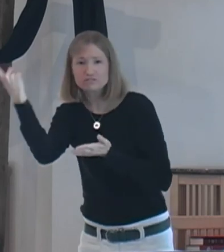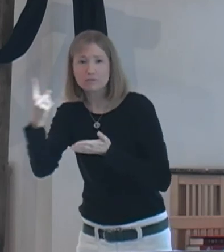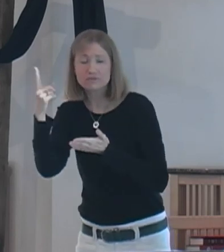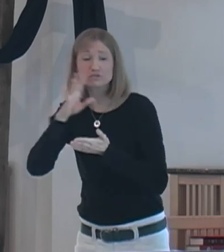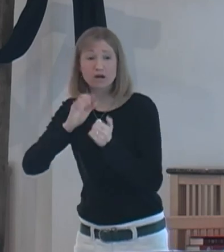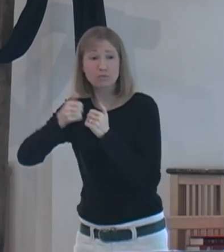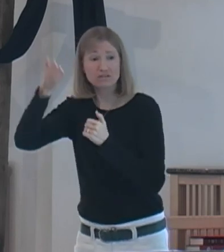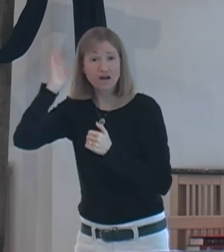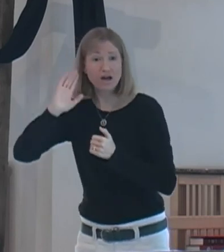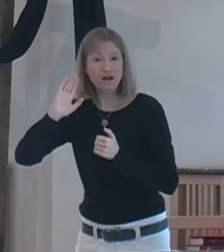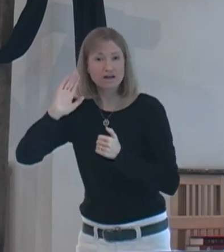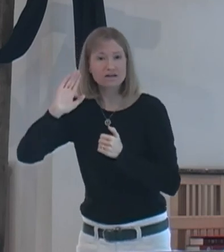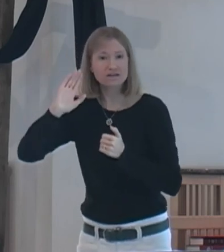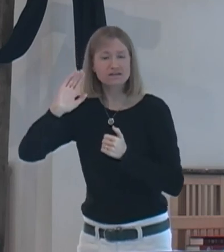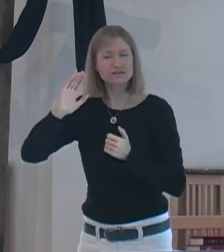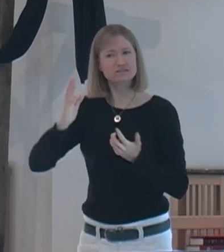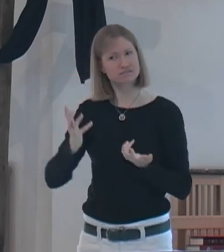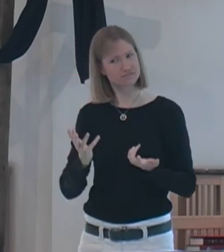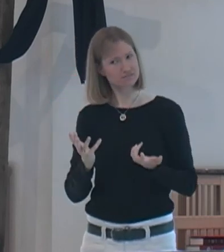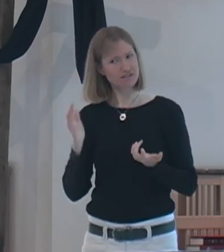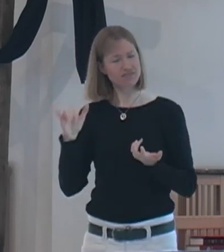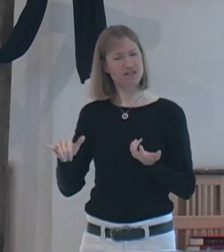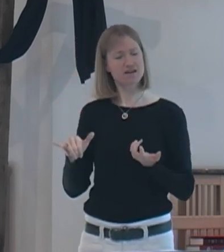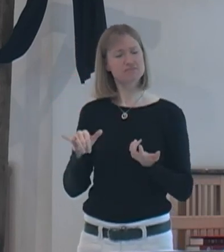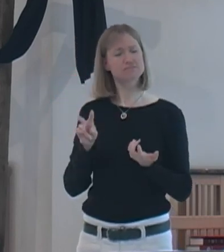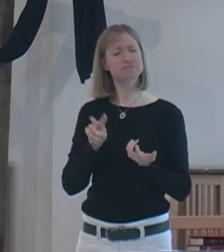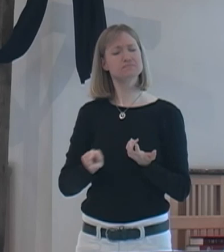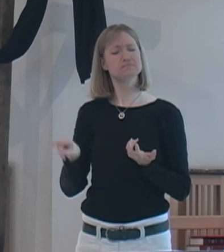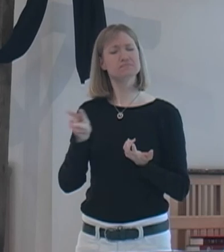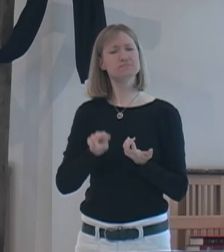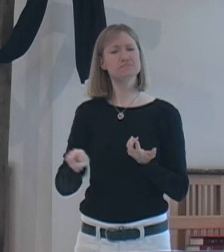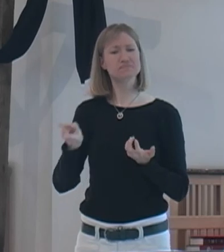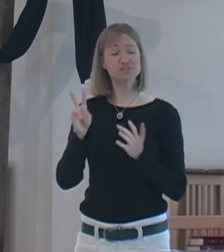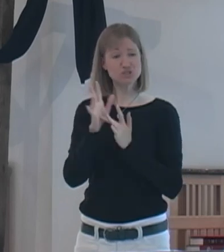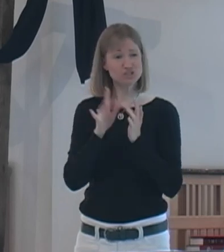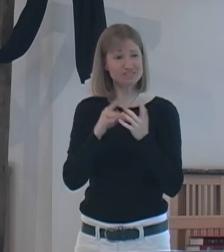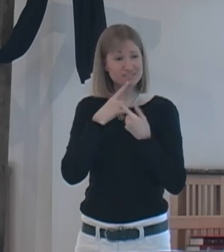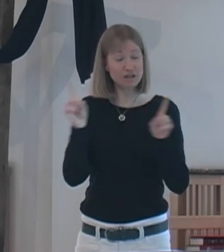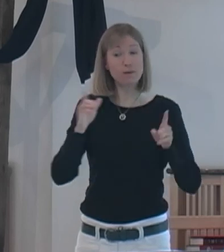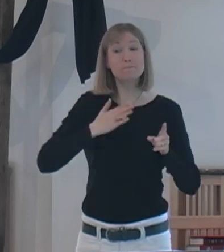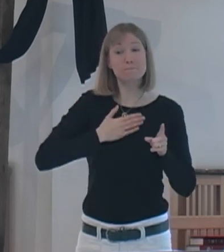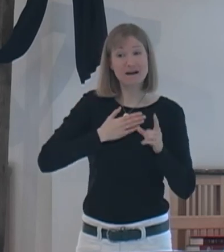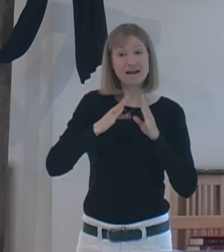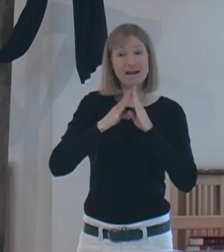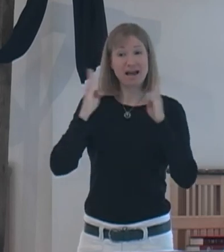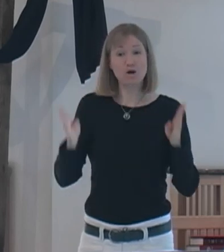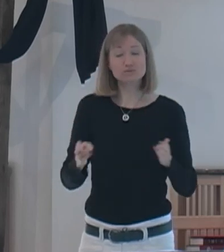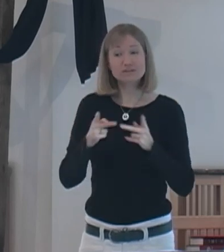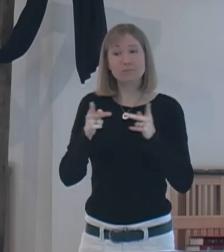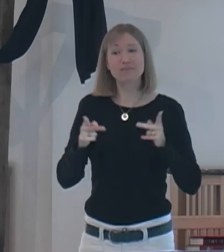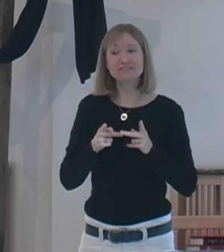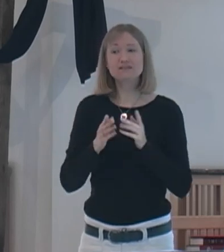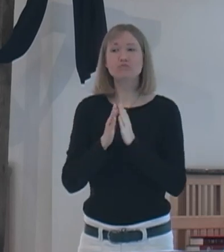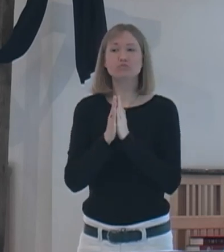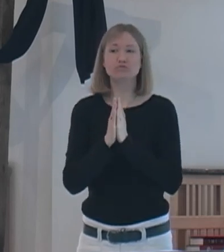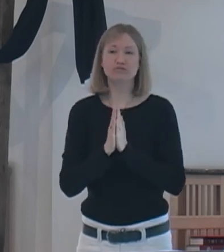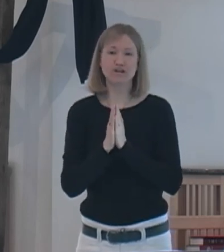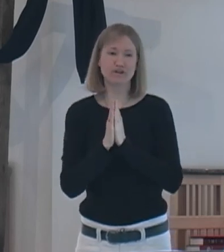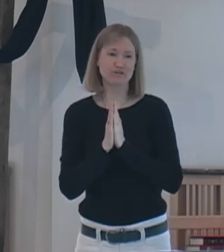Jesus declared, my house shall be a house of prayer, a place where people